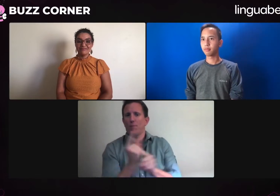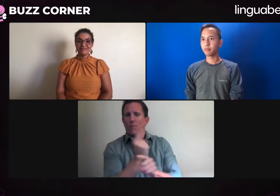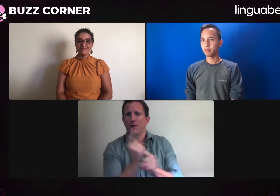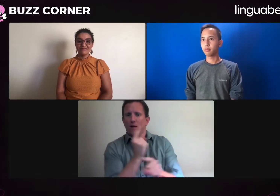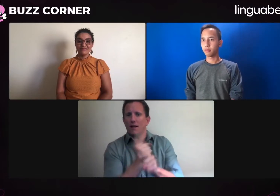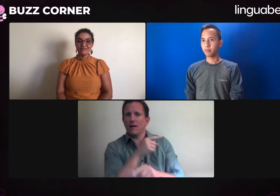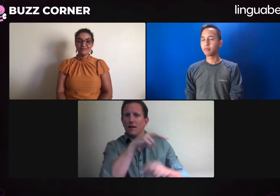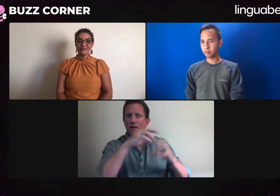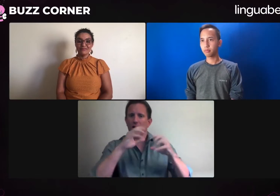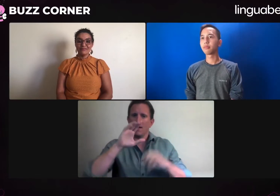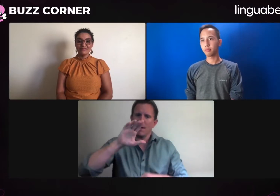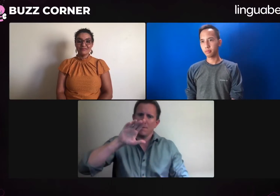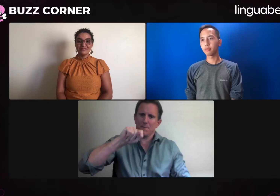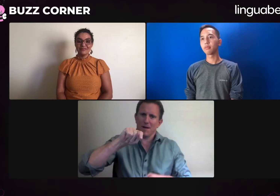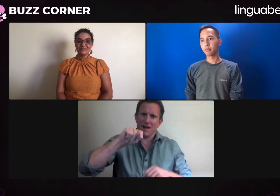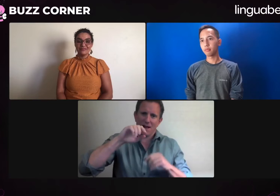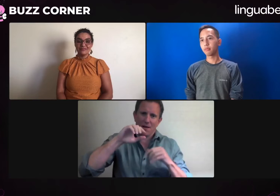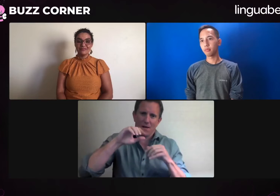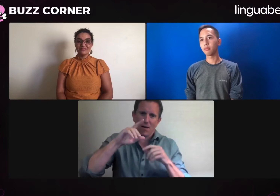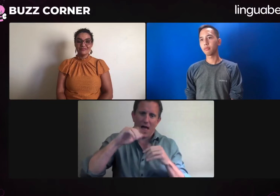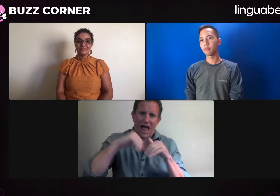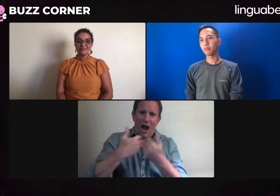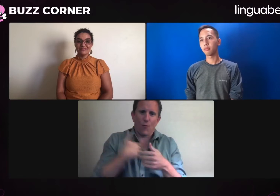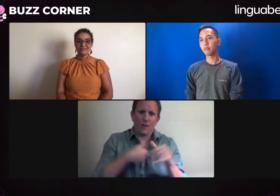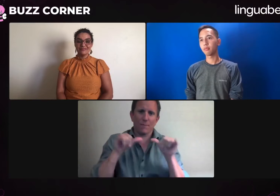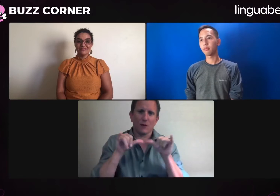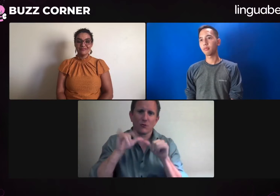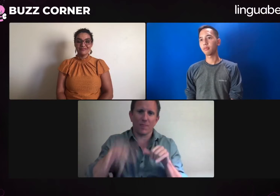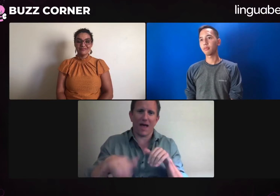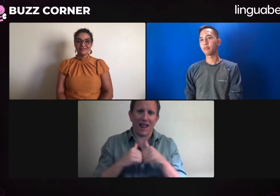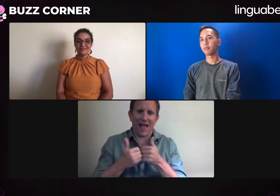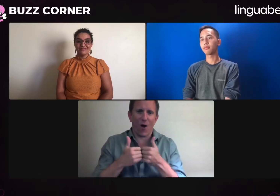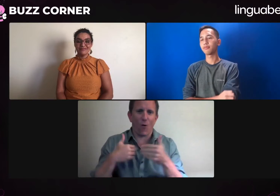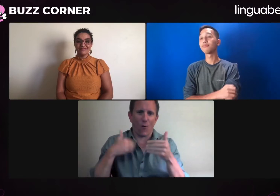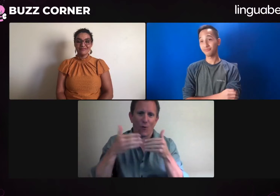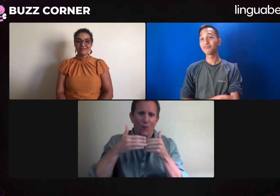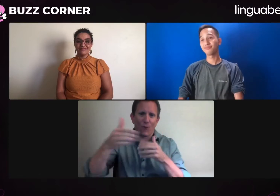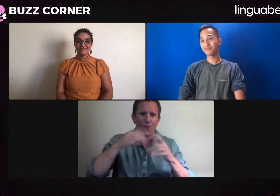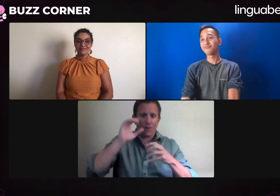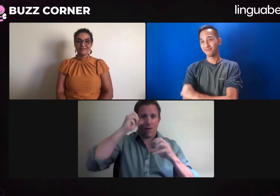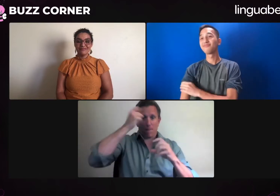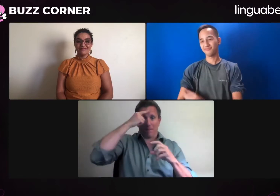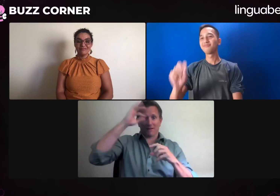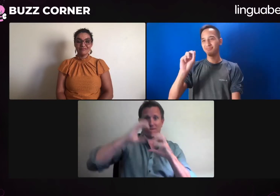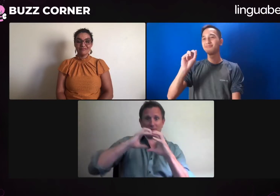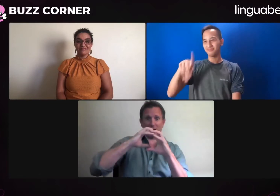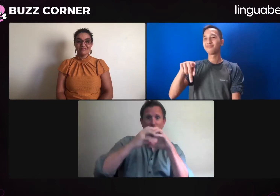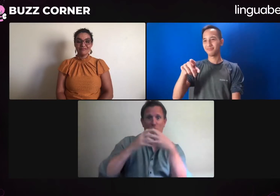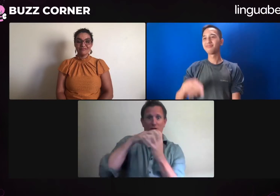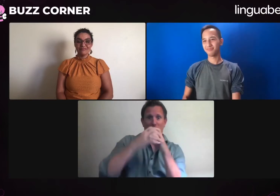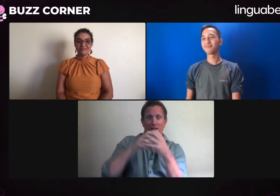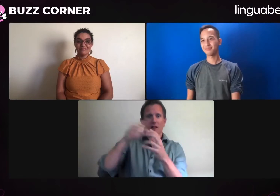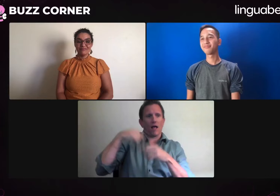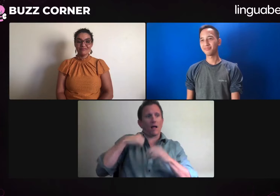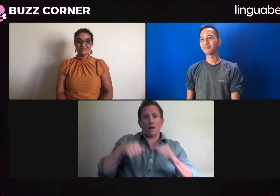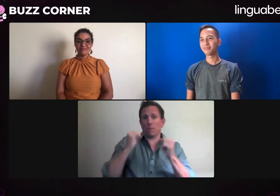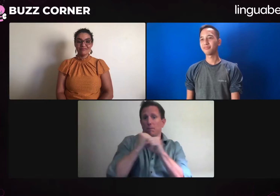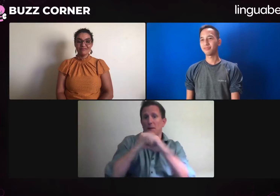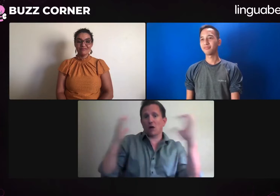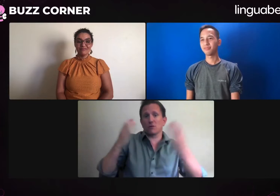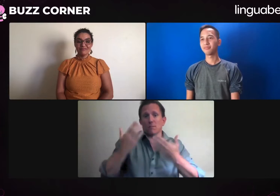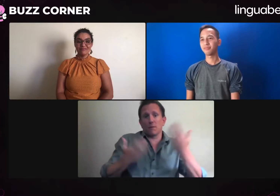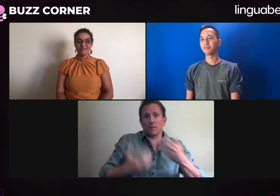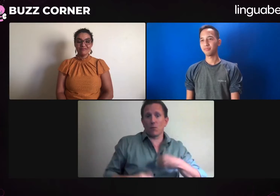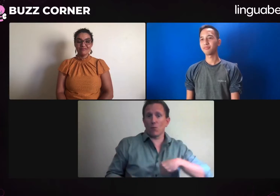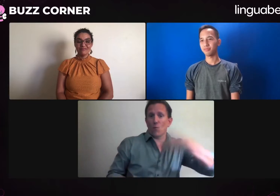and looking at the consequences of actions taken by these interpreters, but how do we gauge that short